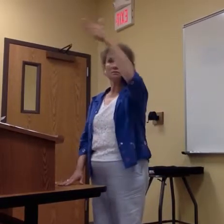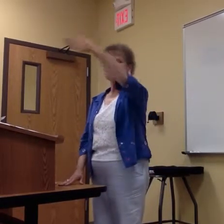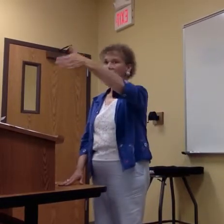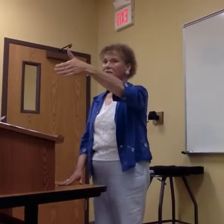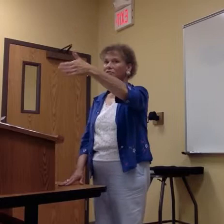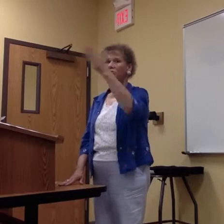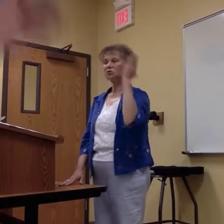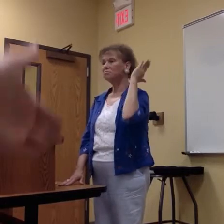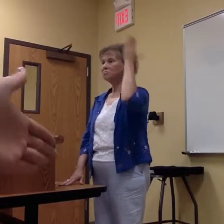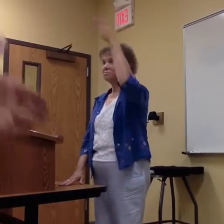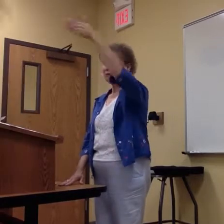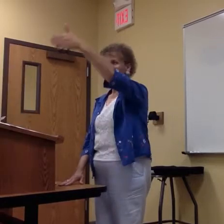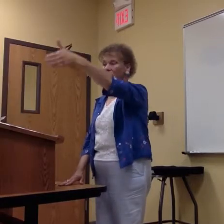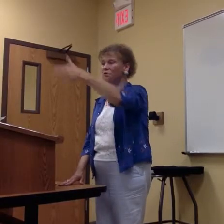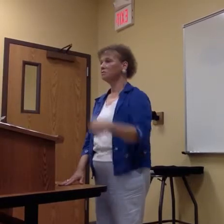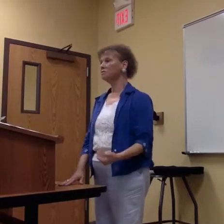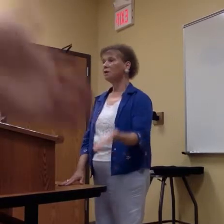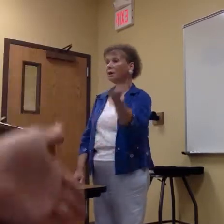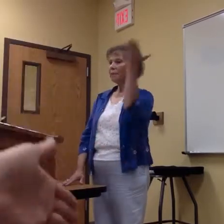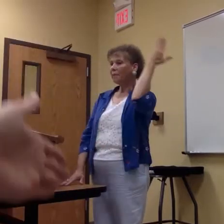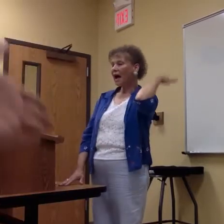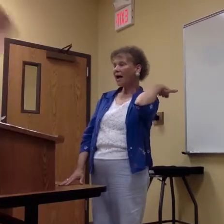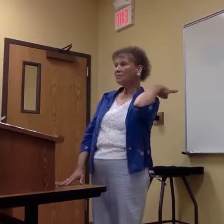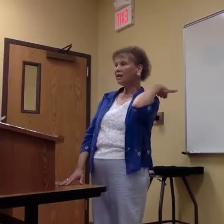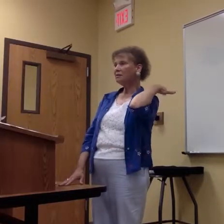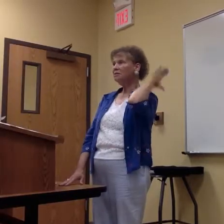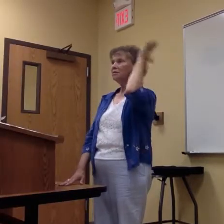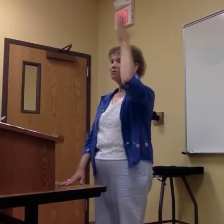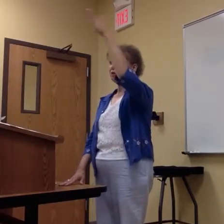future. Behind me, in front of me.